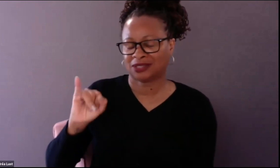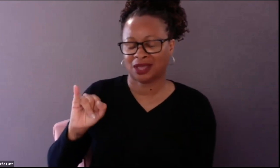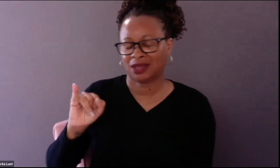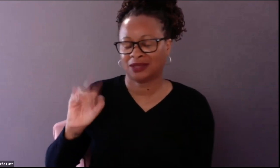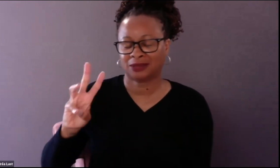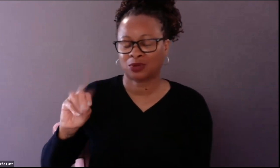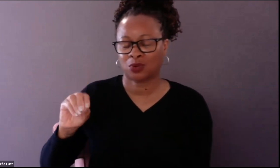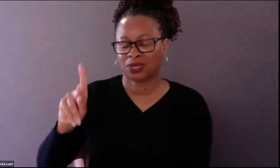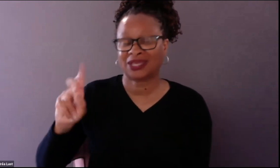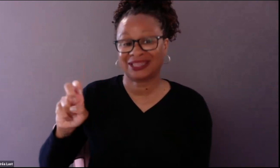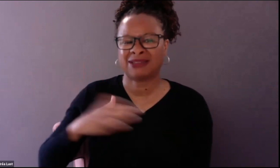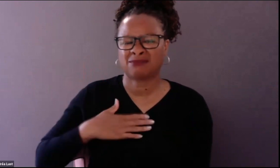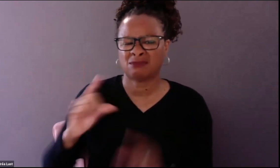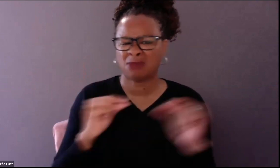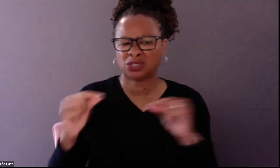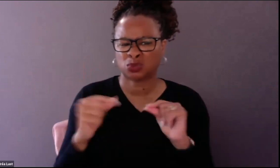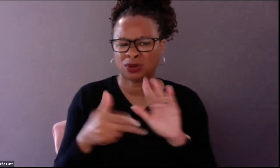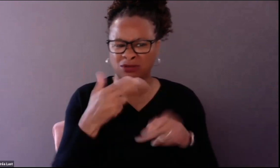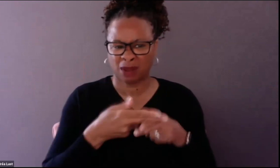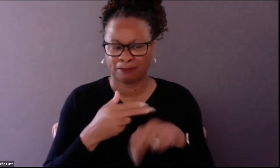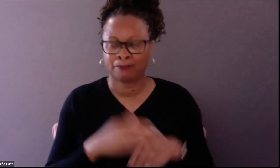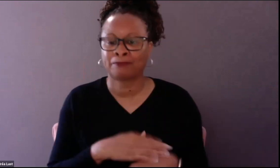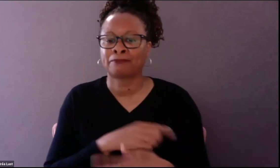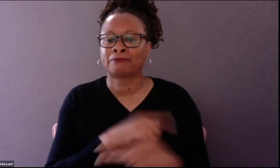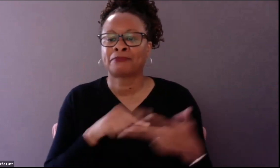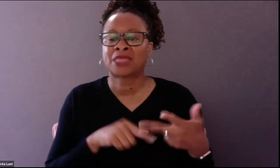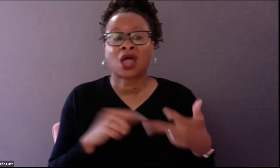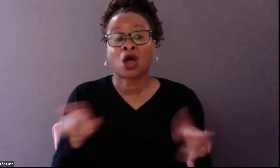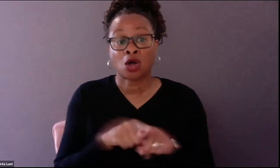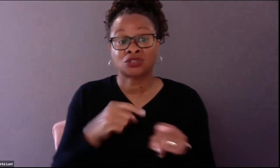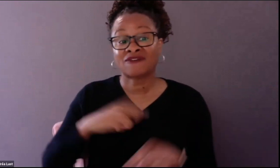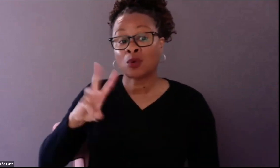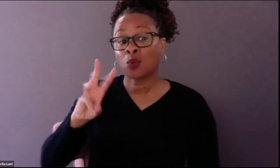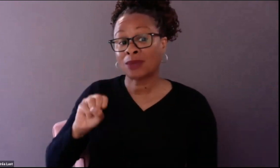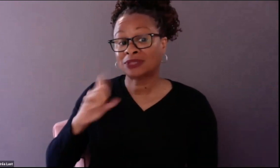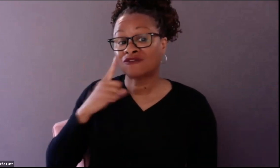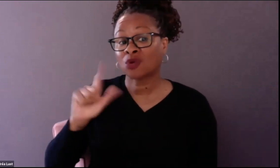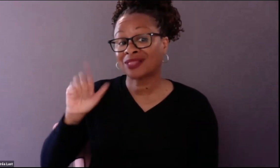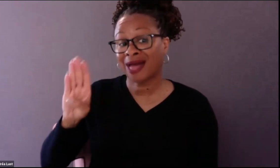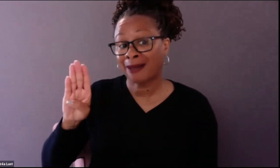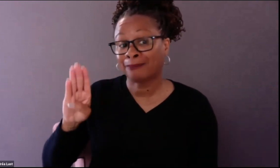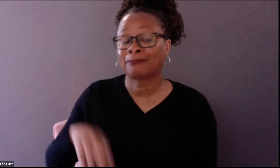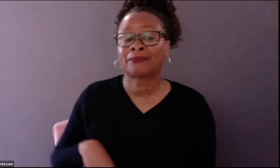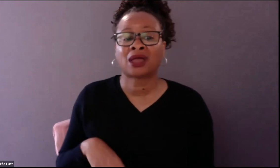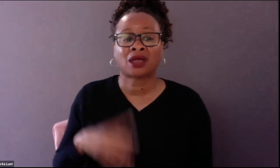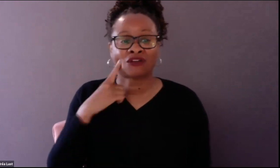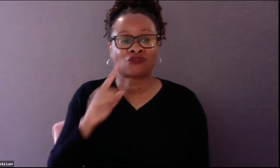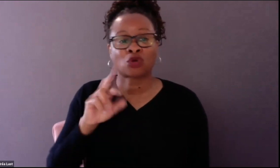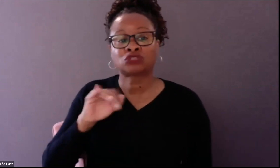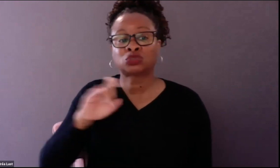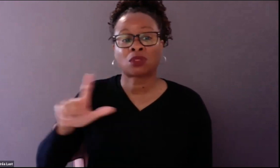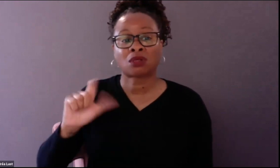QUASIWOKE. And then we also have a website for the Laboratory of Ritual Arts and